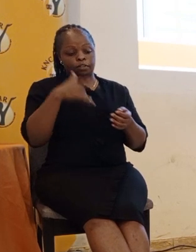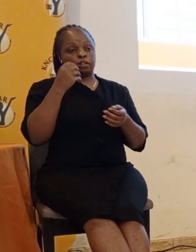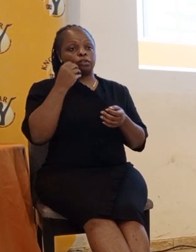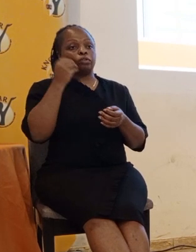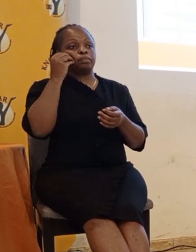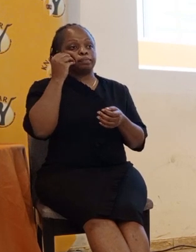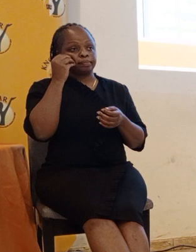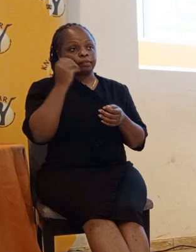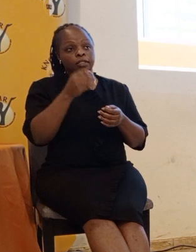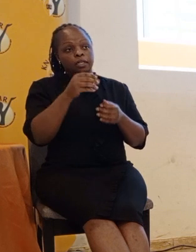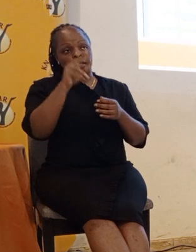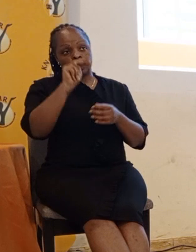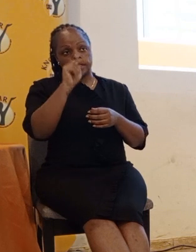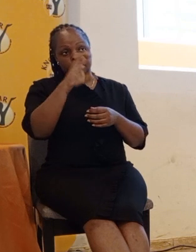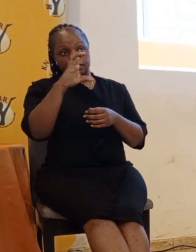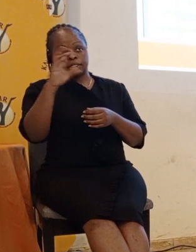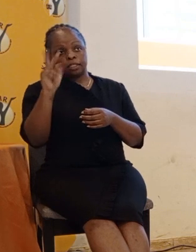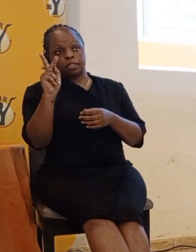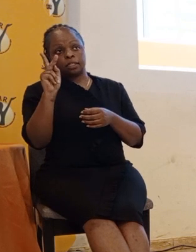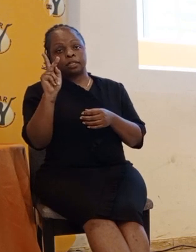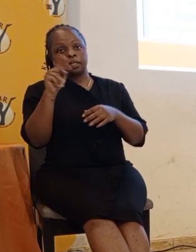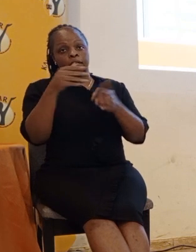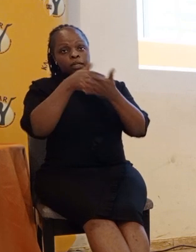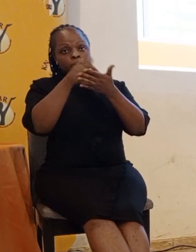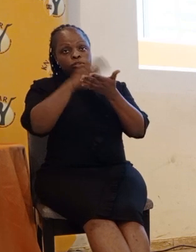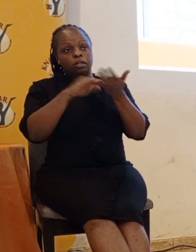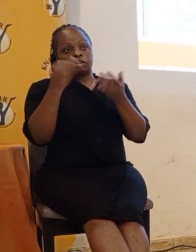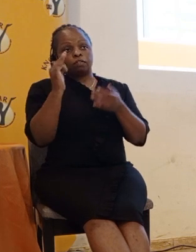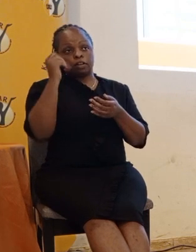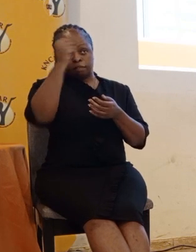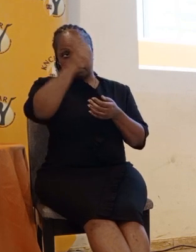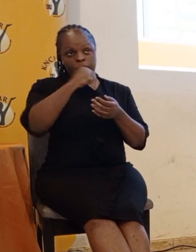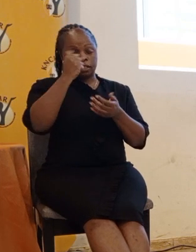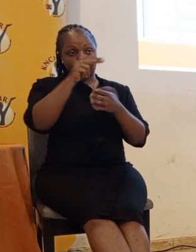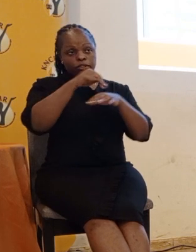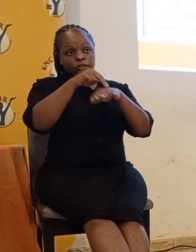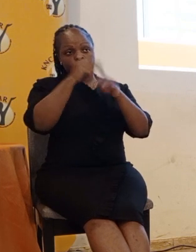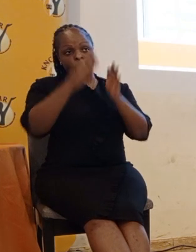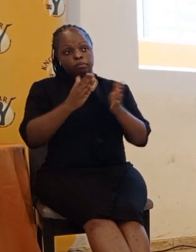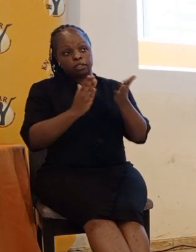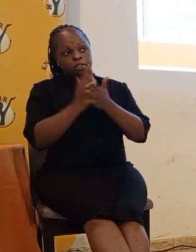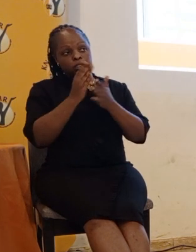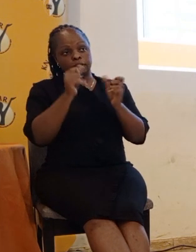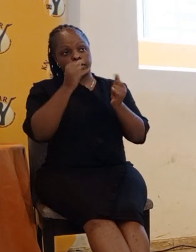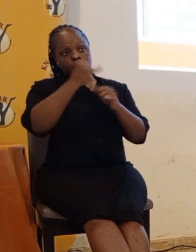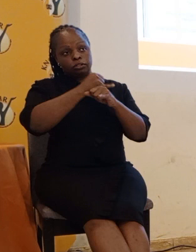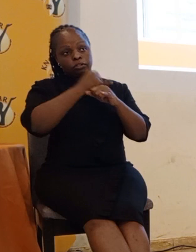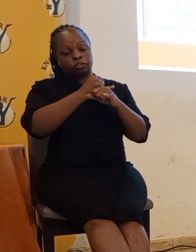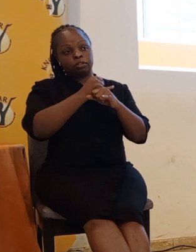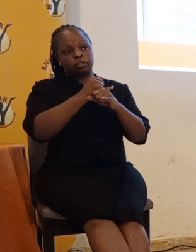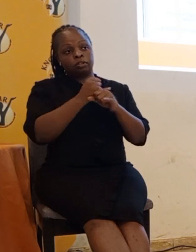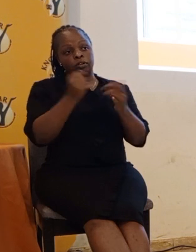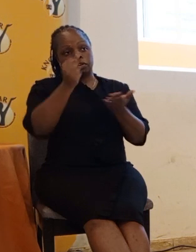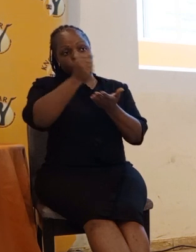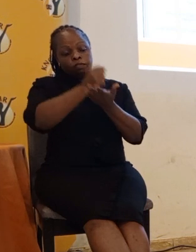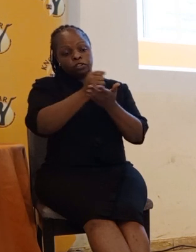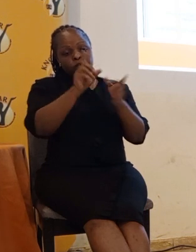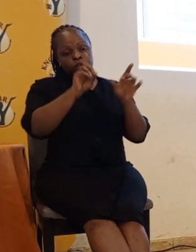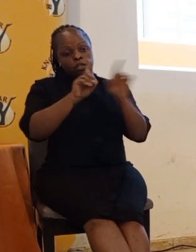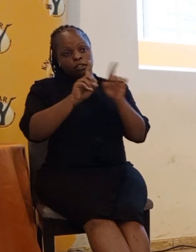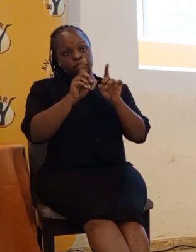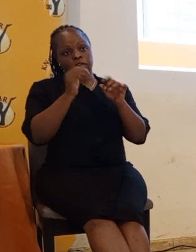nyumbani. NCCK, the Network of African National Human Rights Institutions, karibuni. Office of the Director of